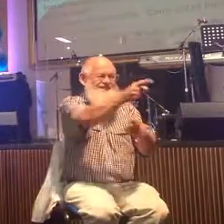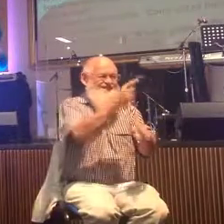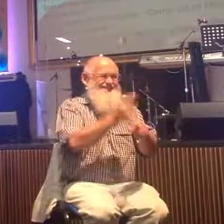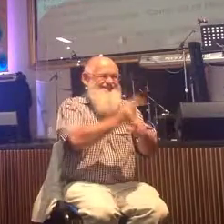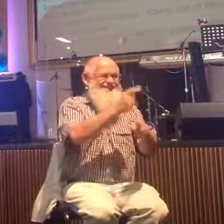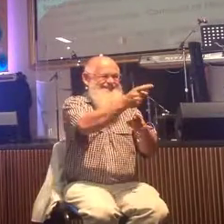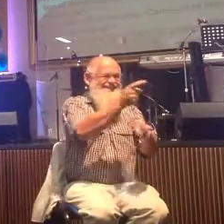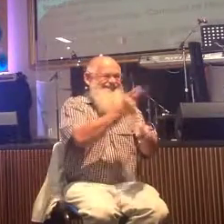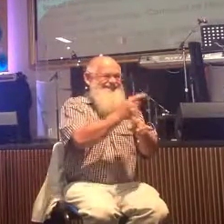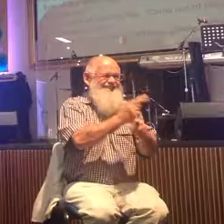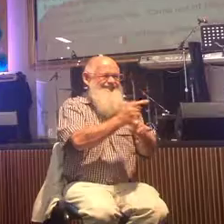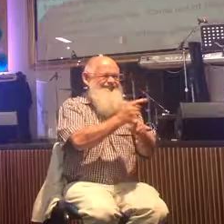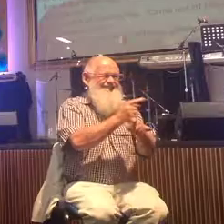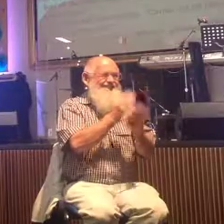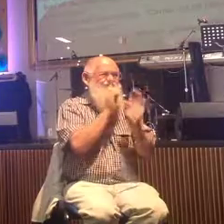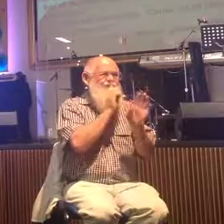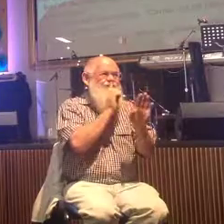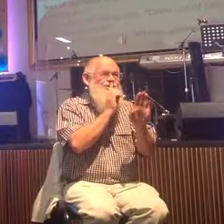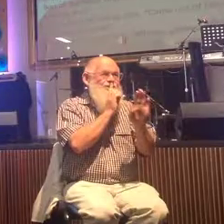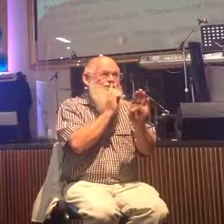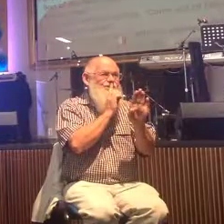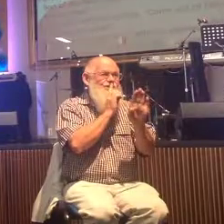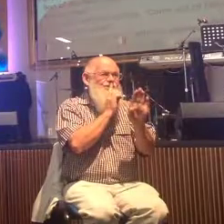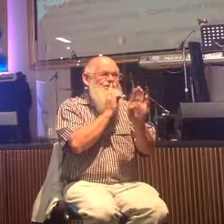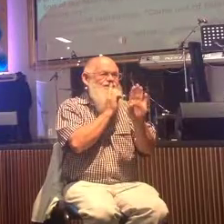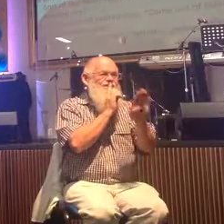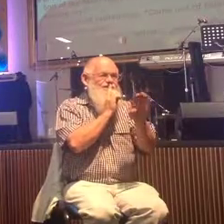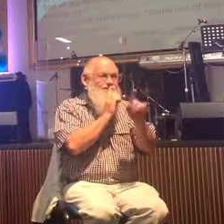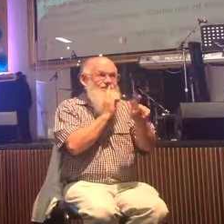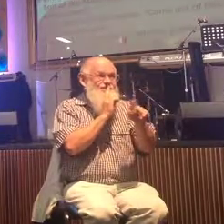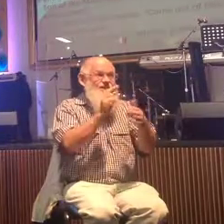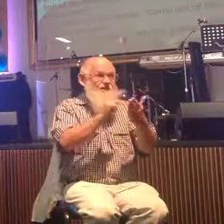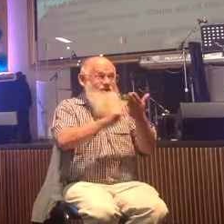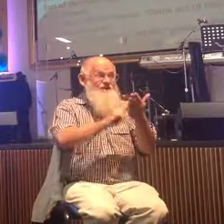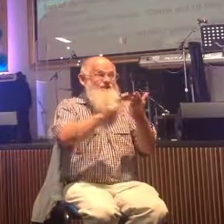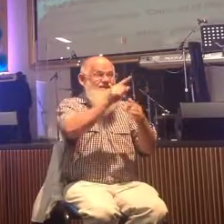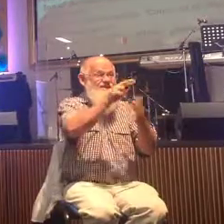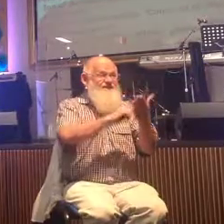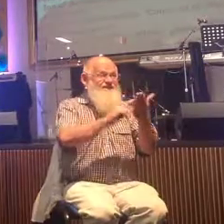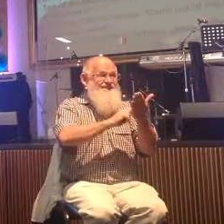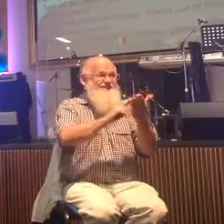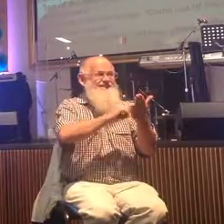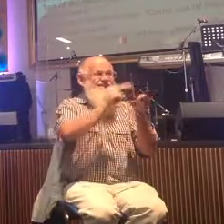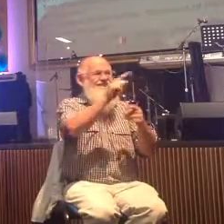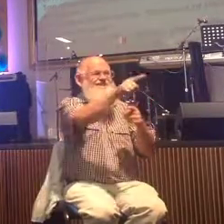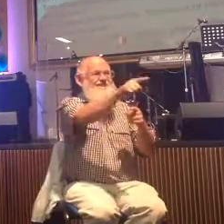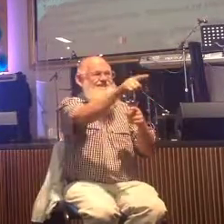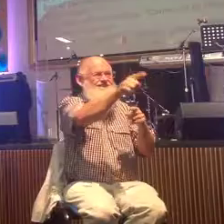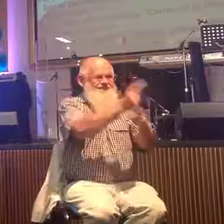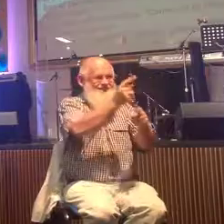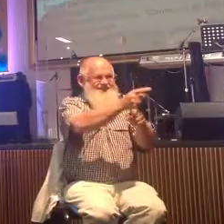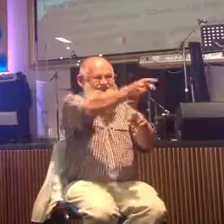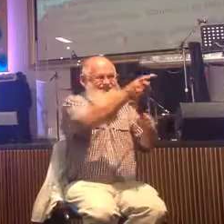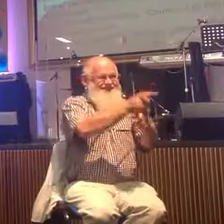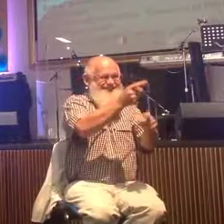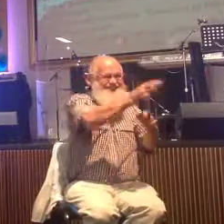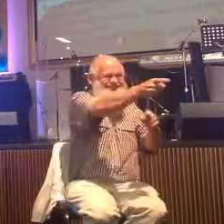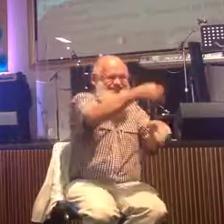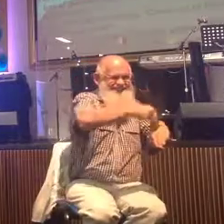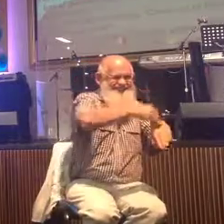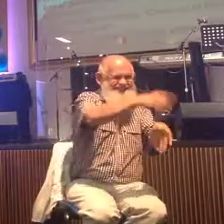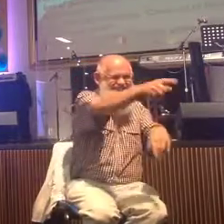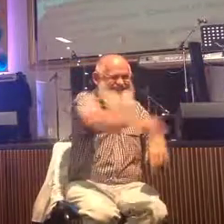him. He shouted at the top of his voice, "What do you want with me, Jesus, Son of the Most High God? In God's name,